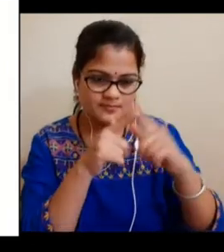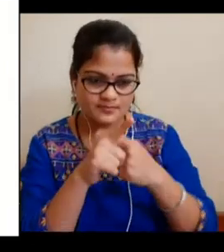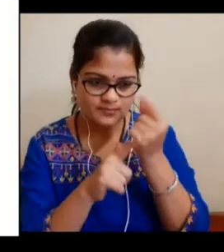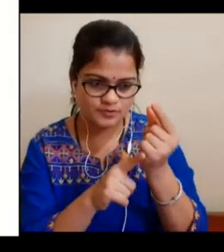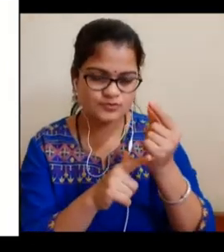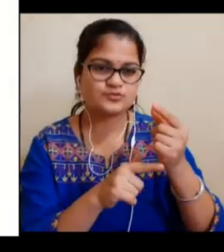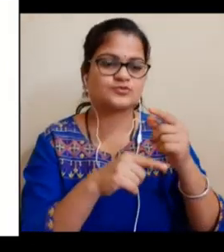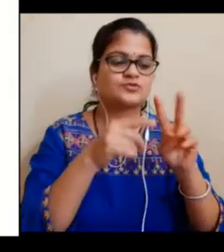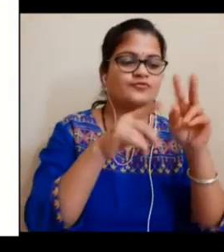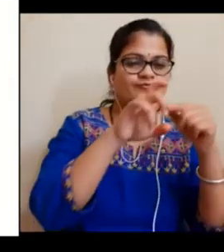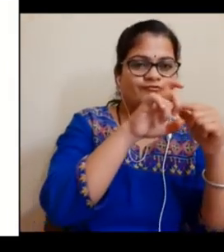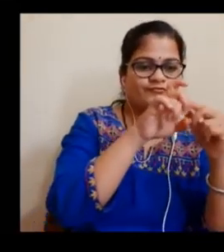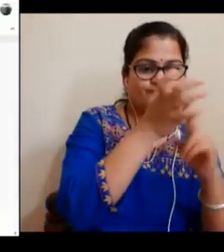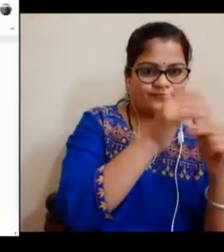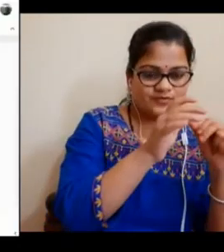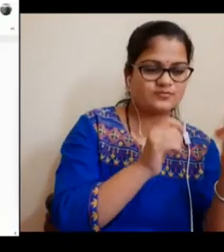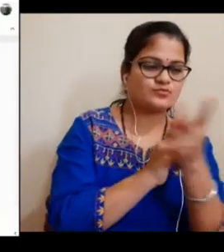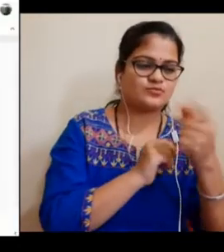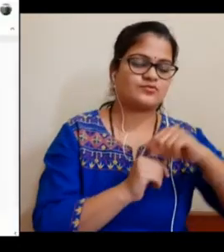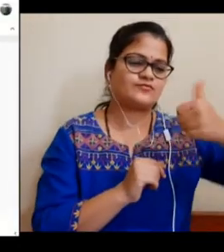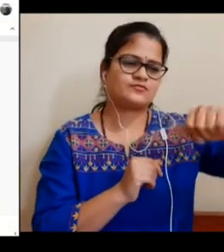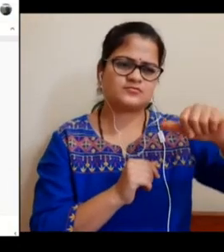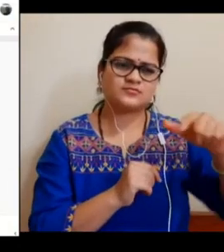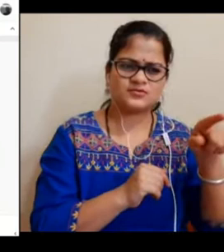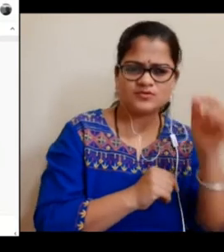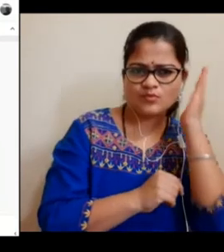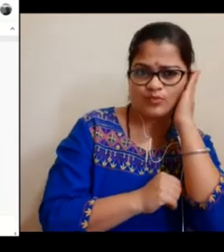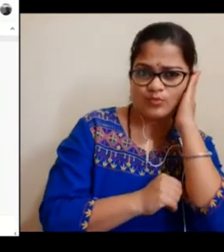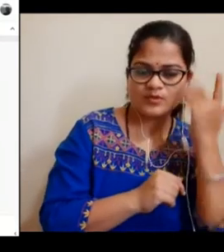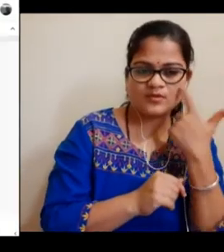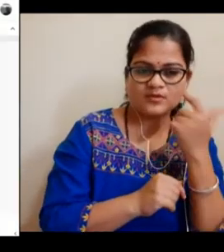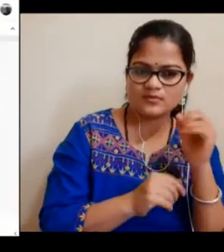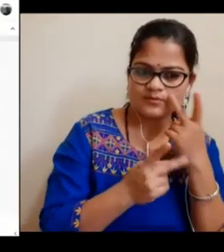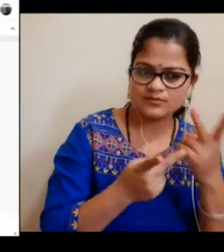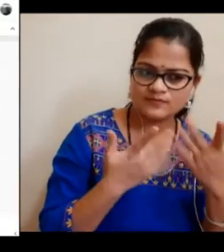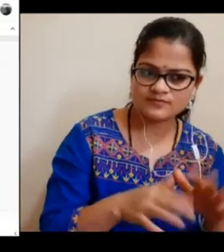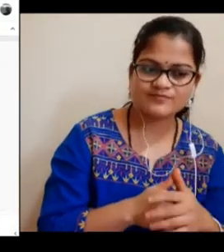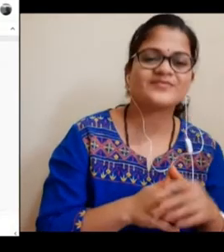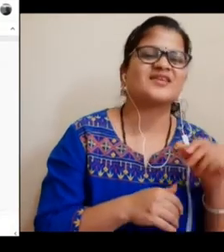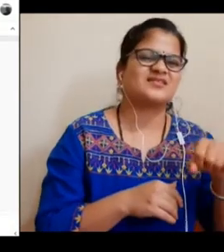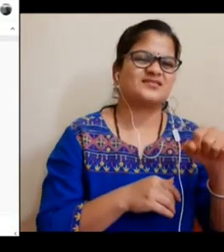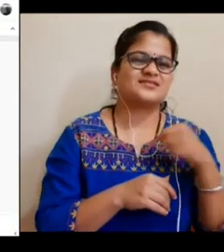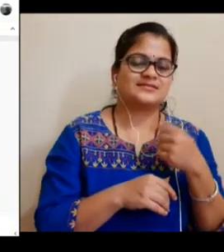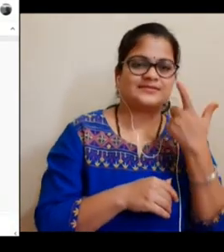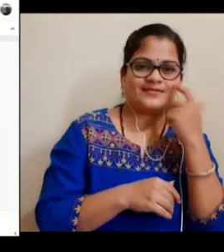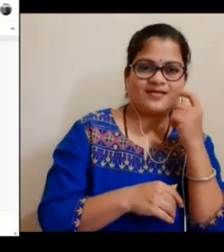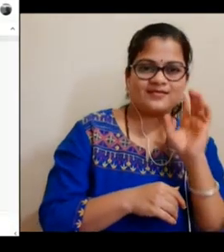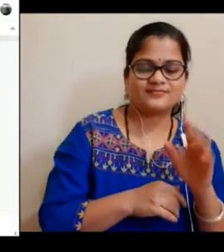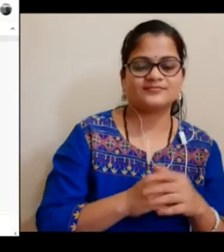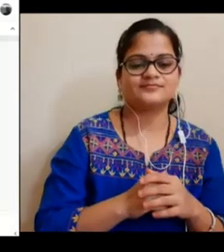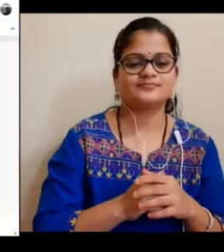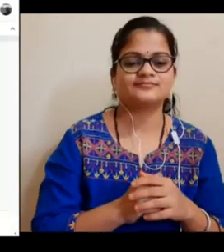Manju, feedback from Manju and Veena. Veena, did you try it in your phone? I'm trying. I'm trying.